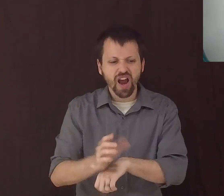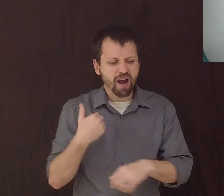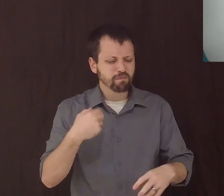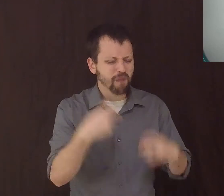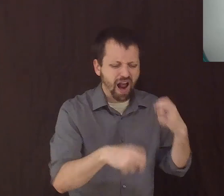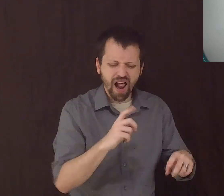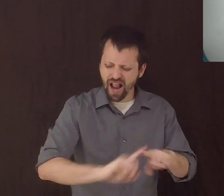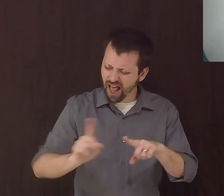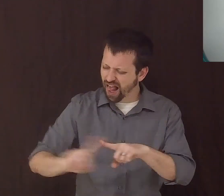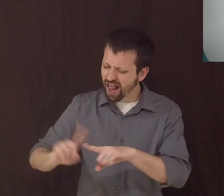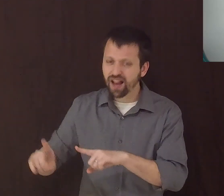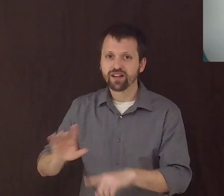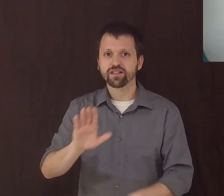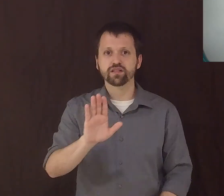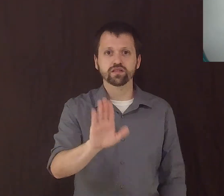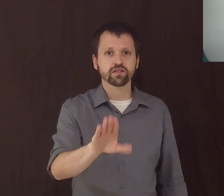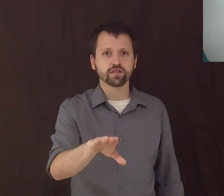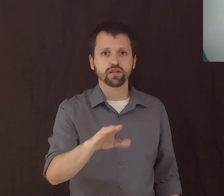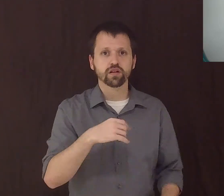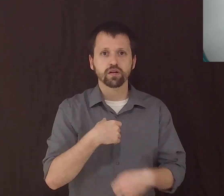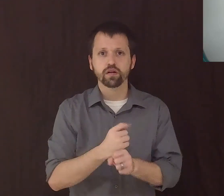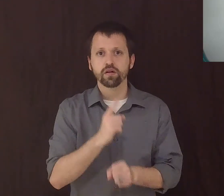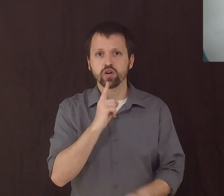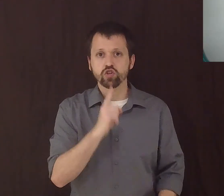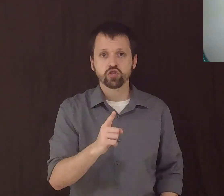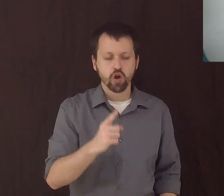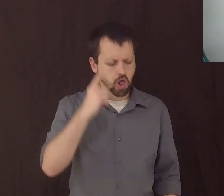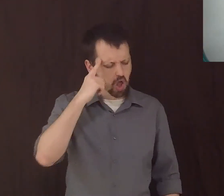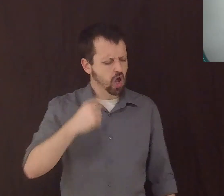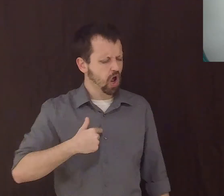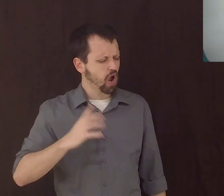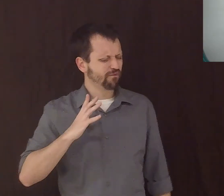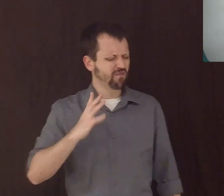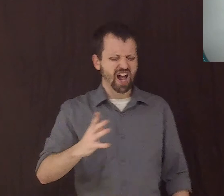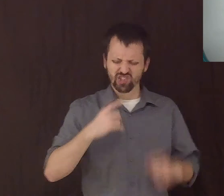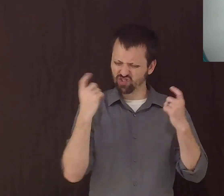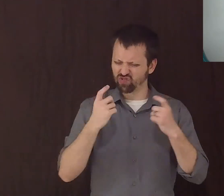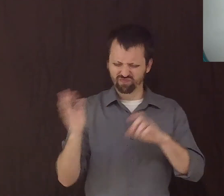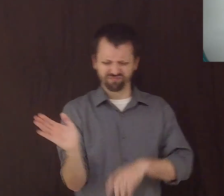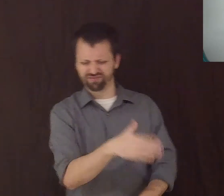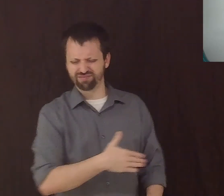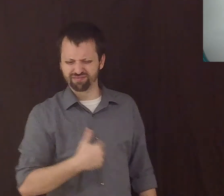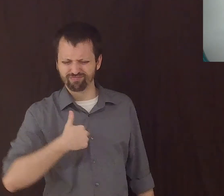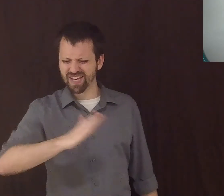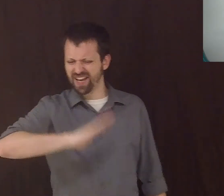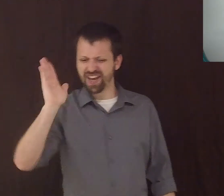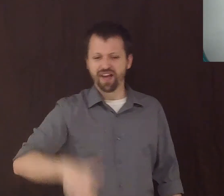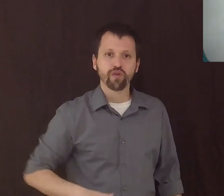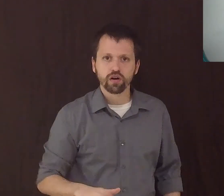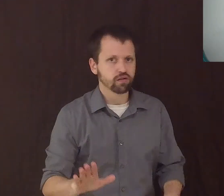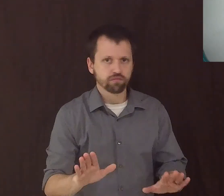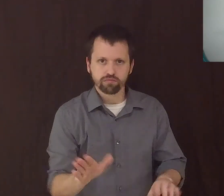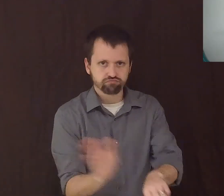things that we're dealing with. He says, make sure that you don't think that you're above falling. When you